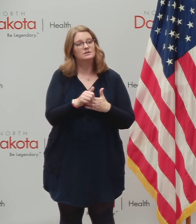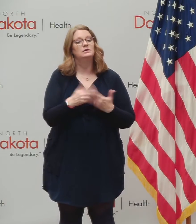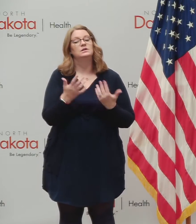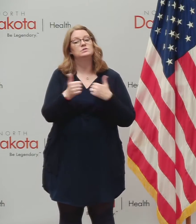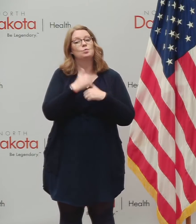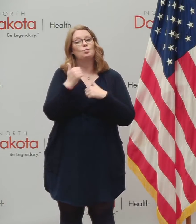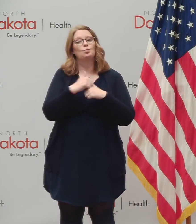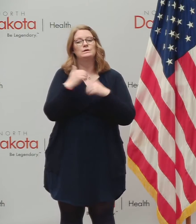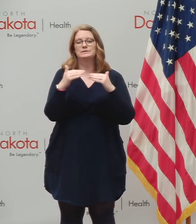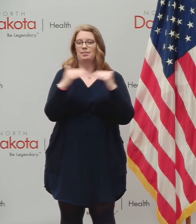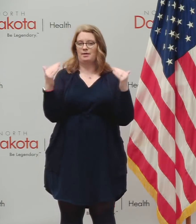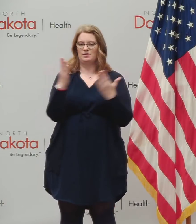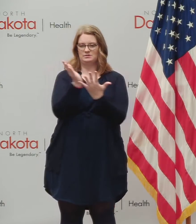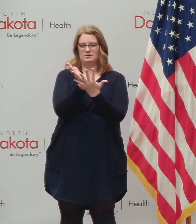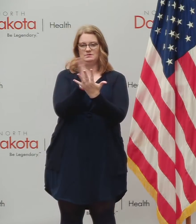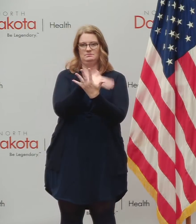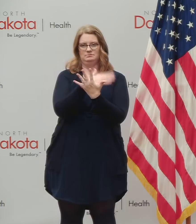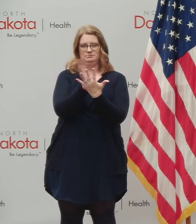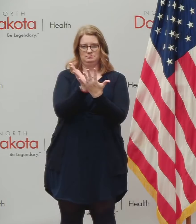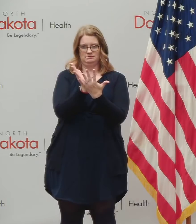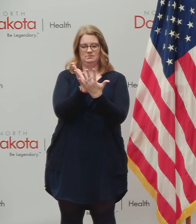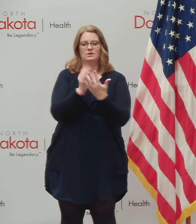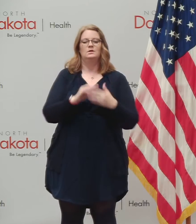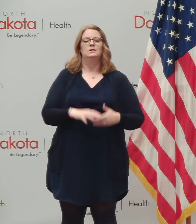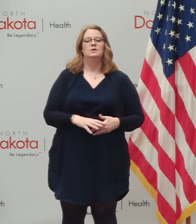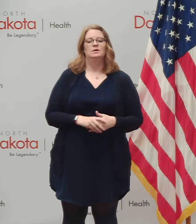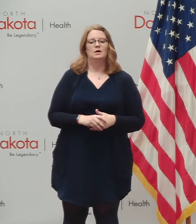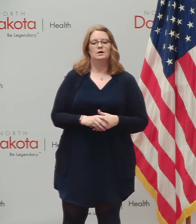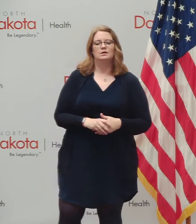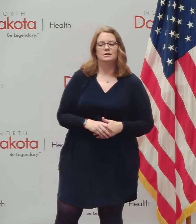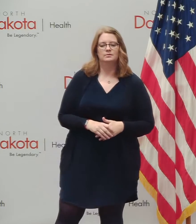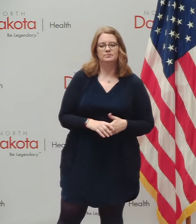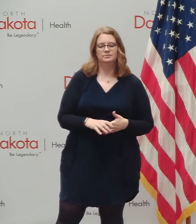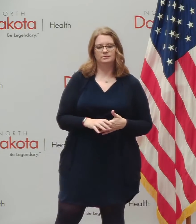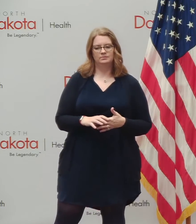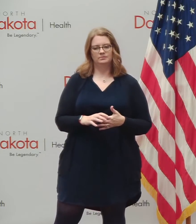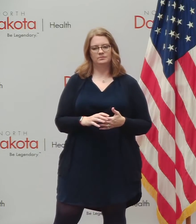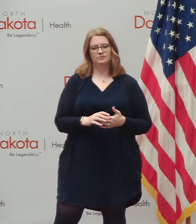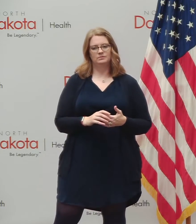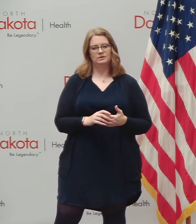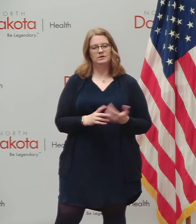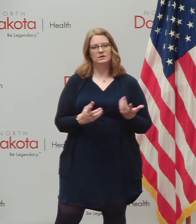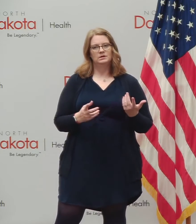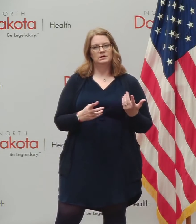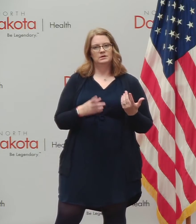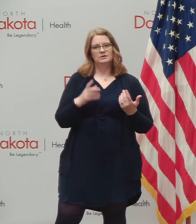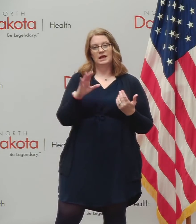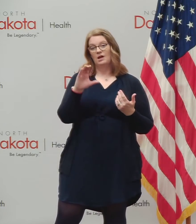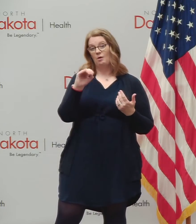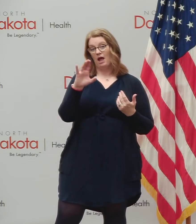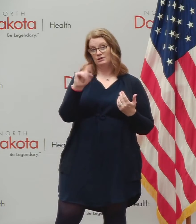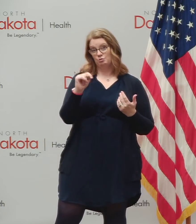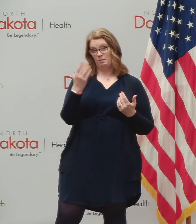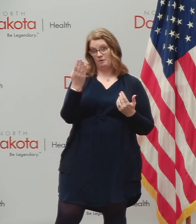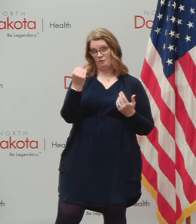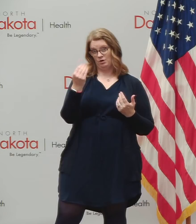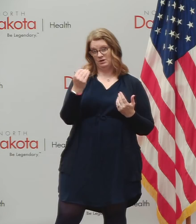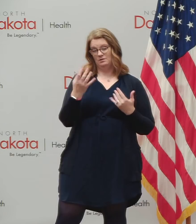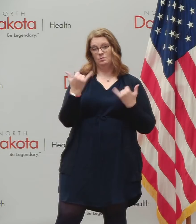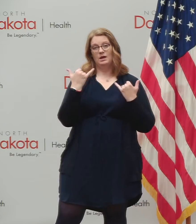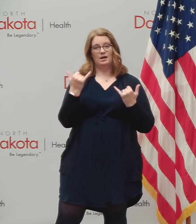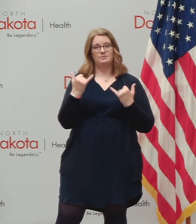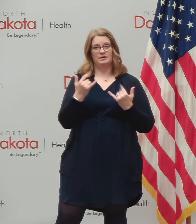risk levels, and we know that, as you recall, on October 14th, we updated